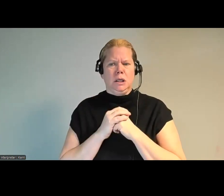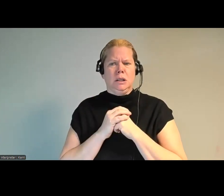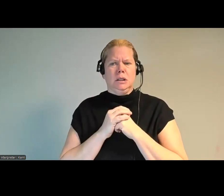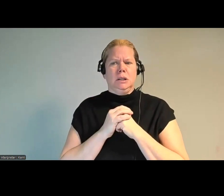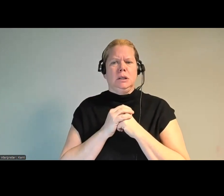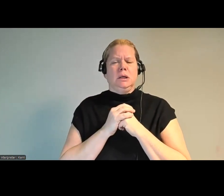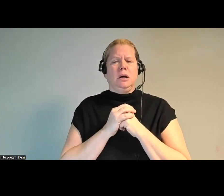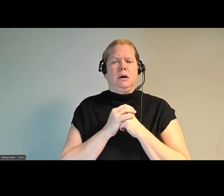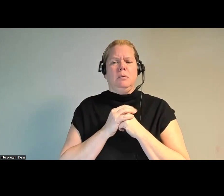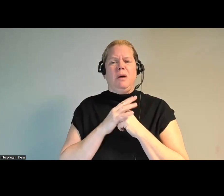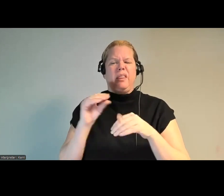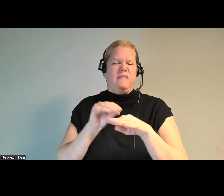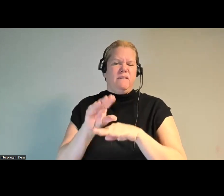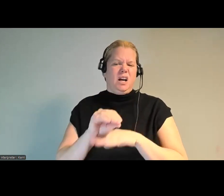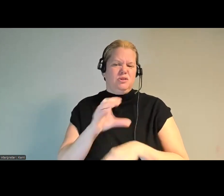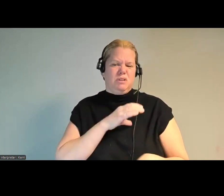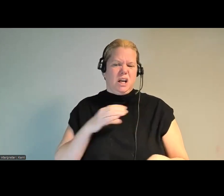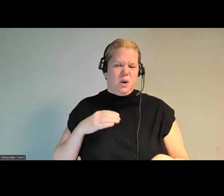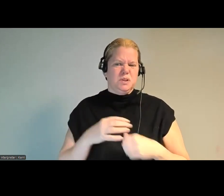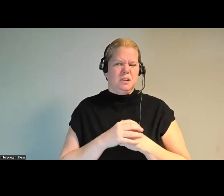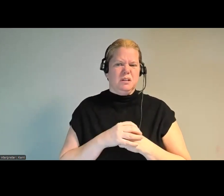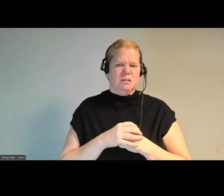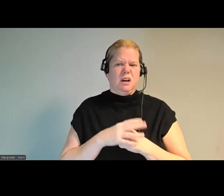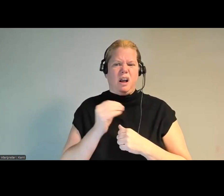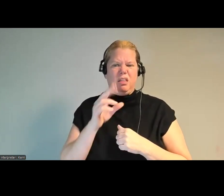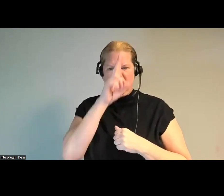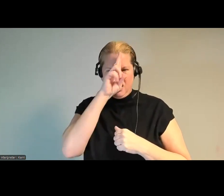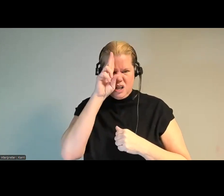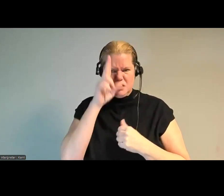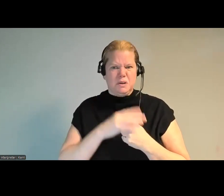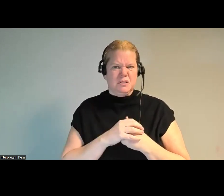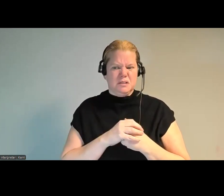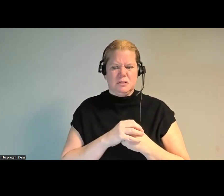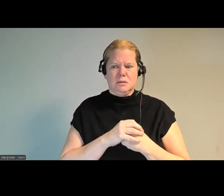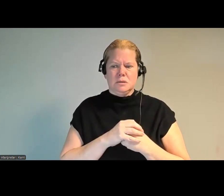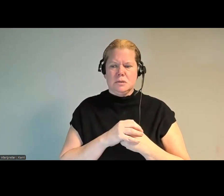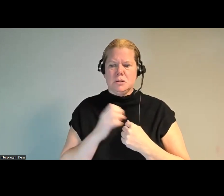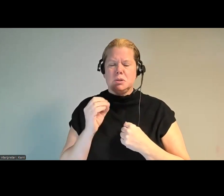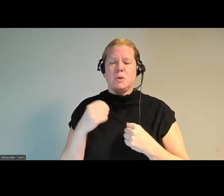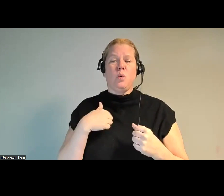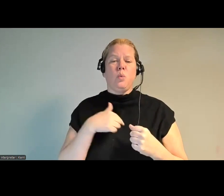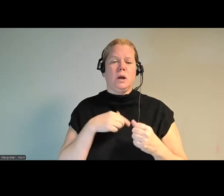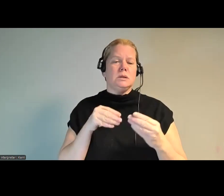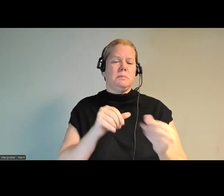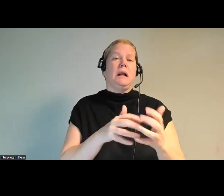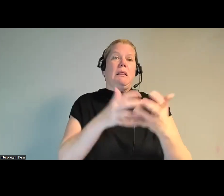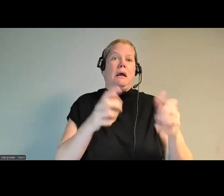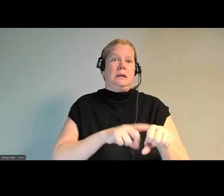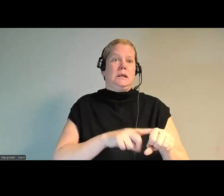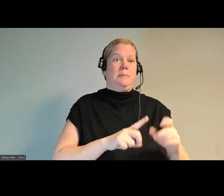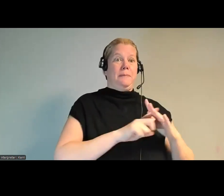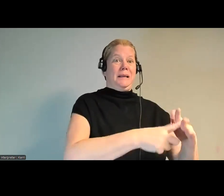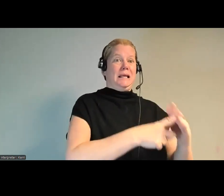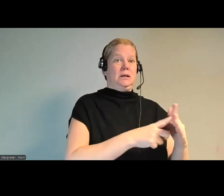regional advisory council and the hospitals. So we're spending a lot more time at the front end trying to